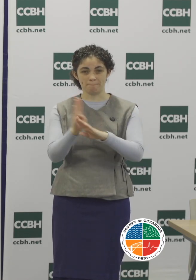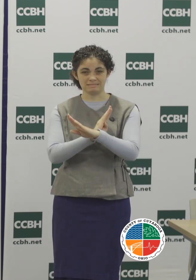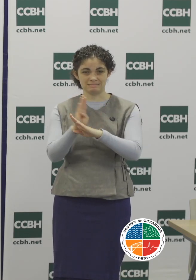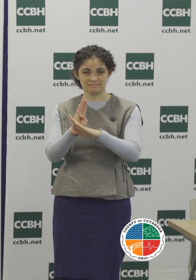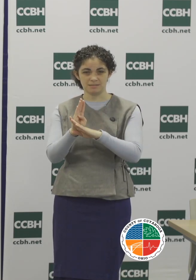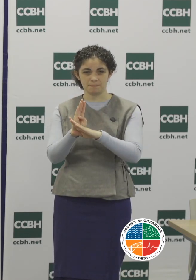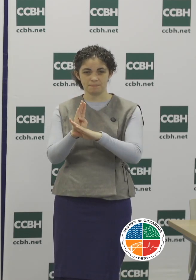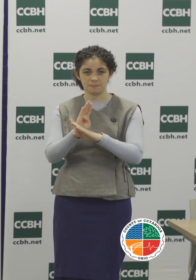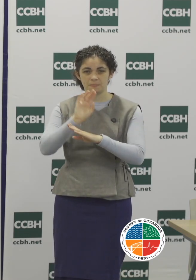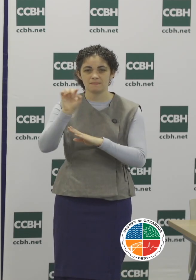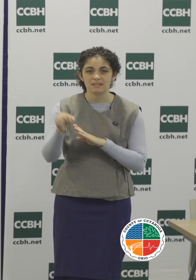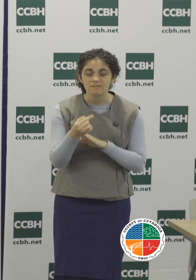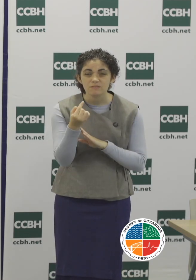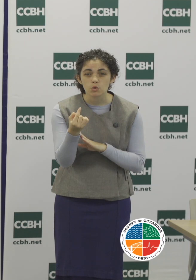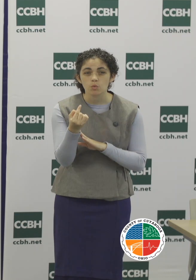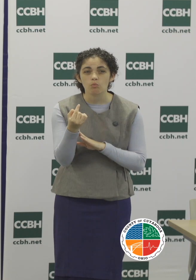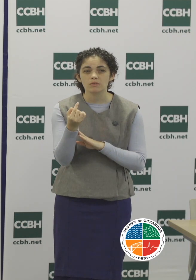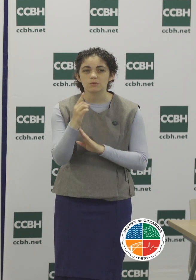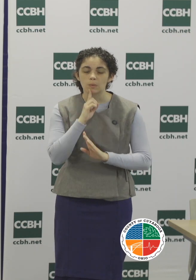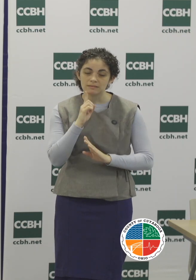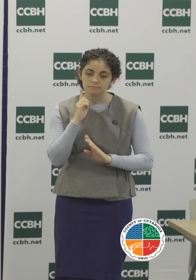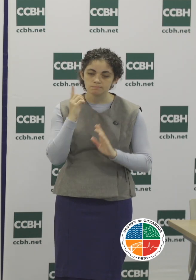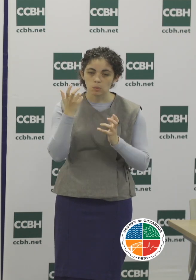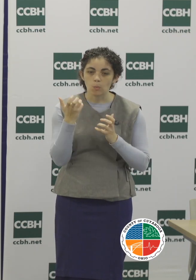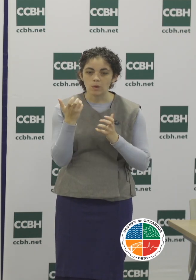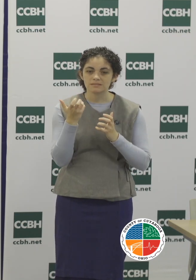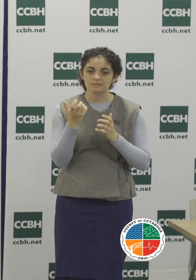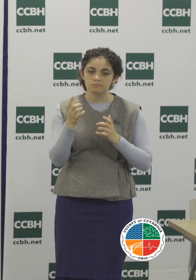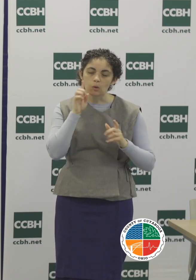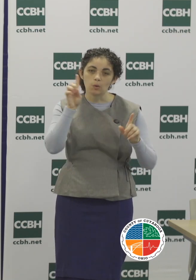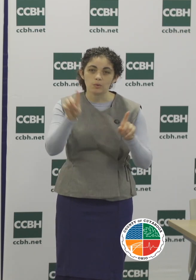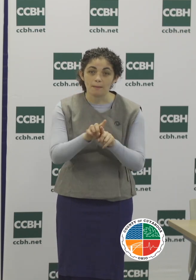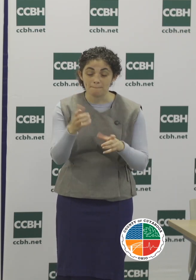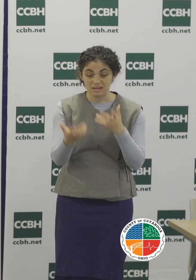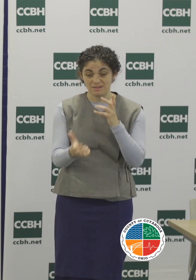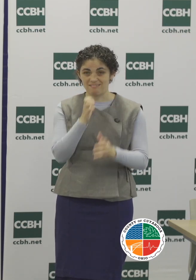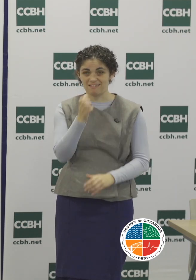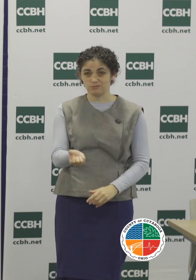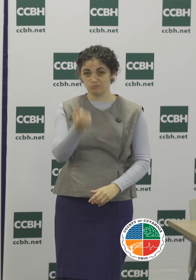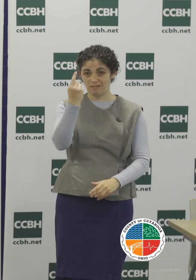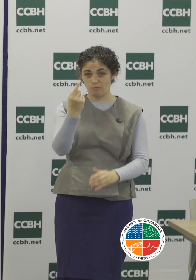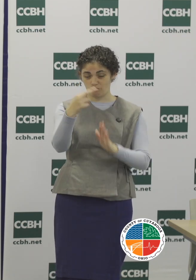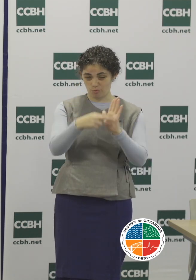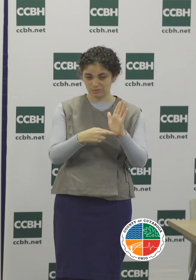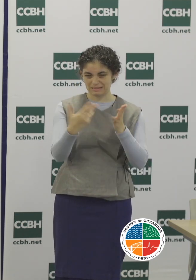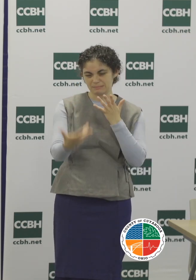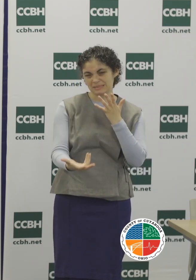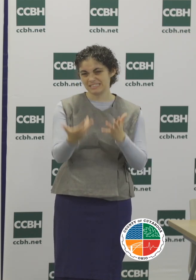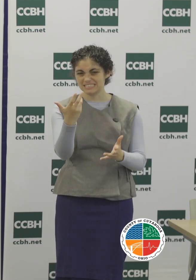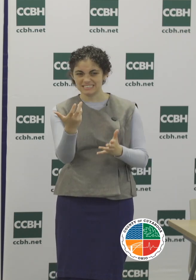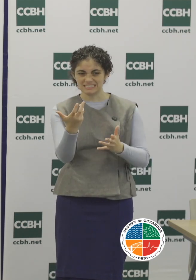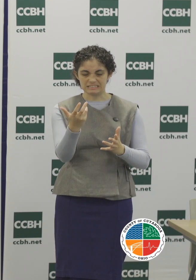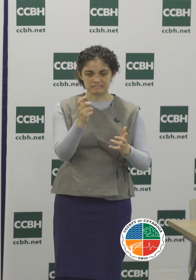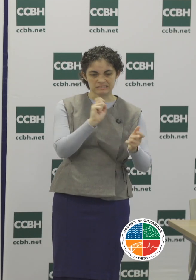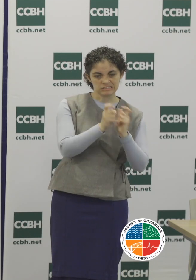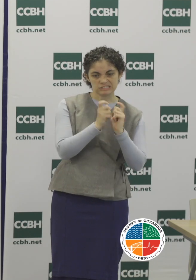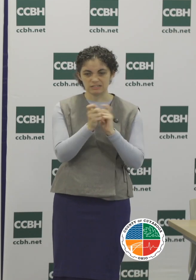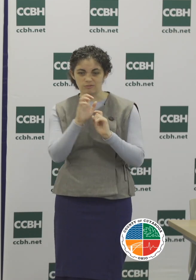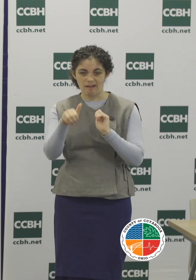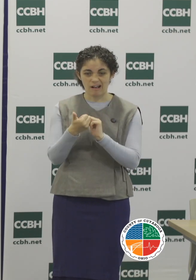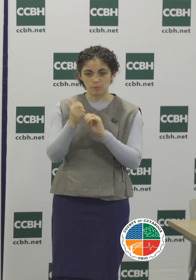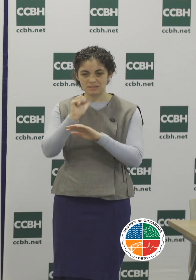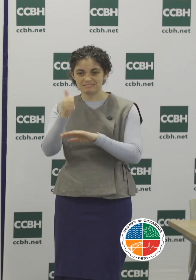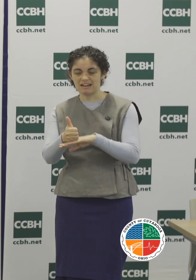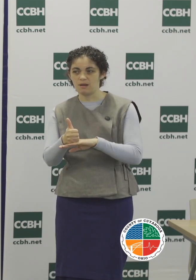businesses' first inclination is to try and comply. They may not understand the rules. They may have to make adjustments within